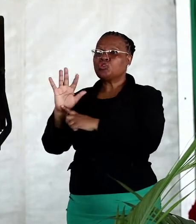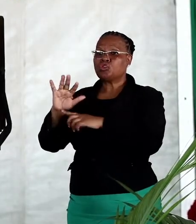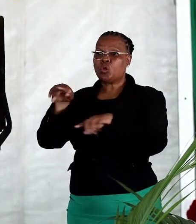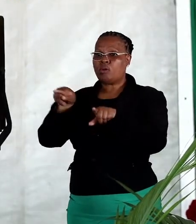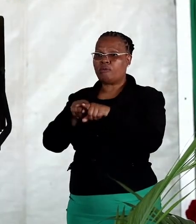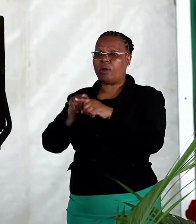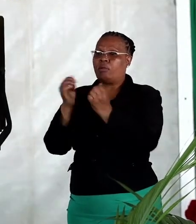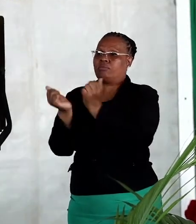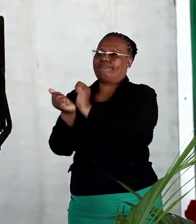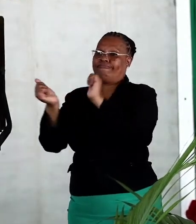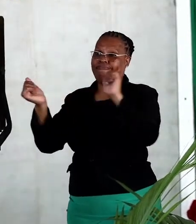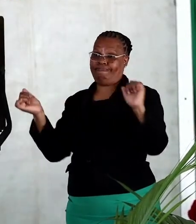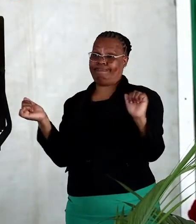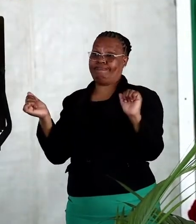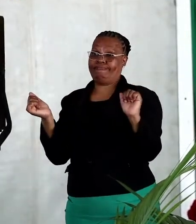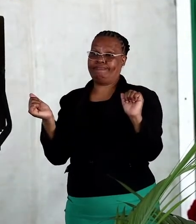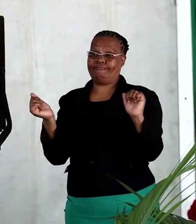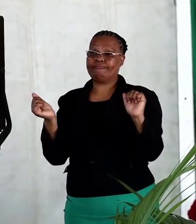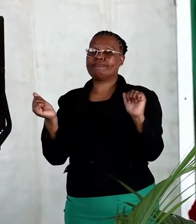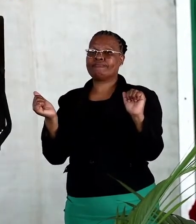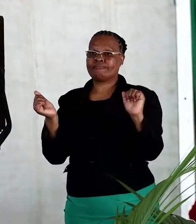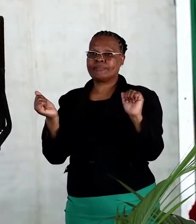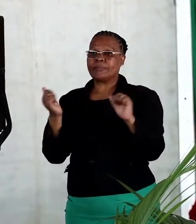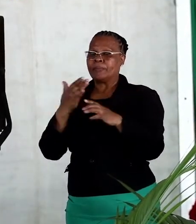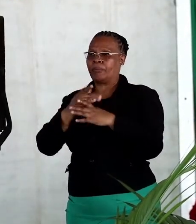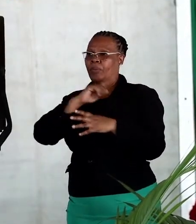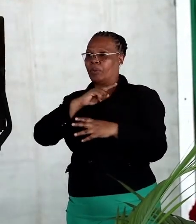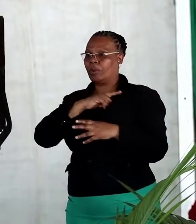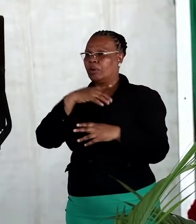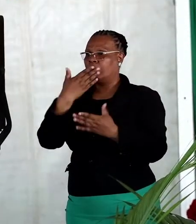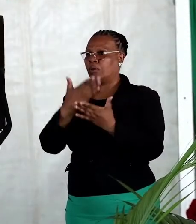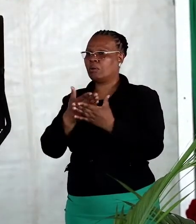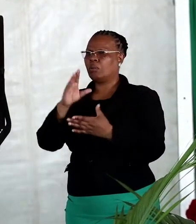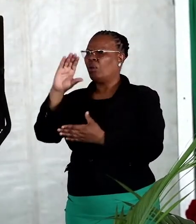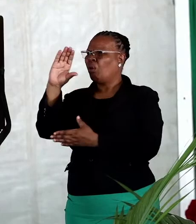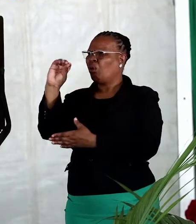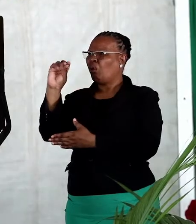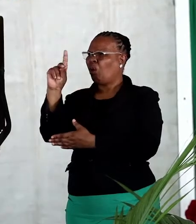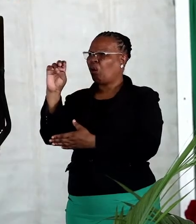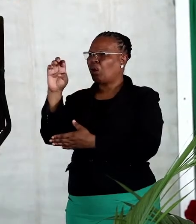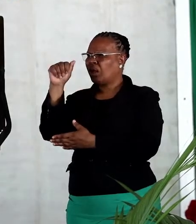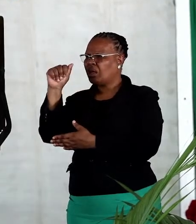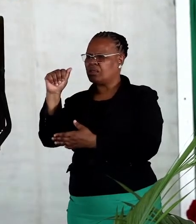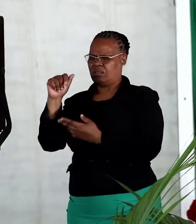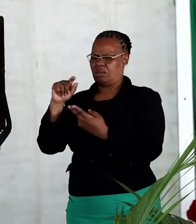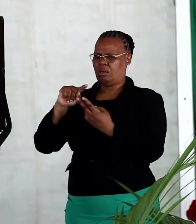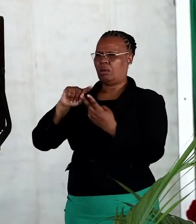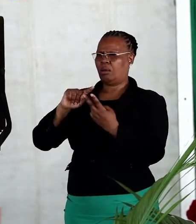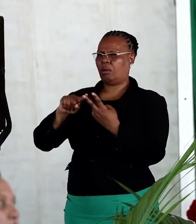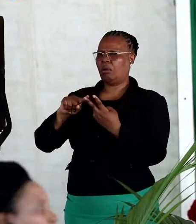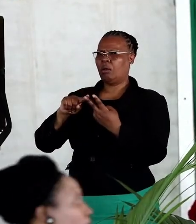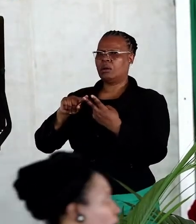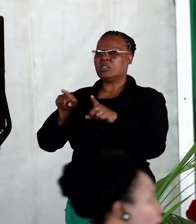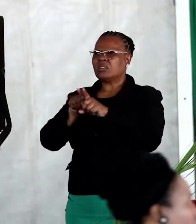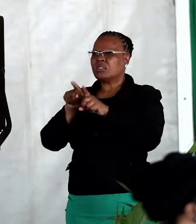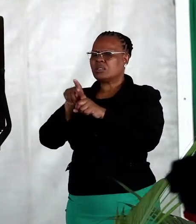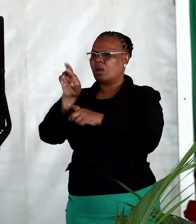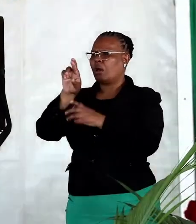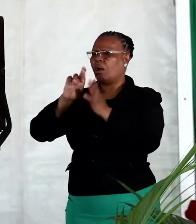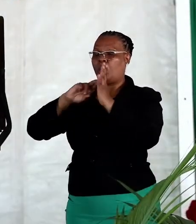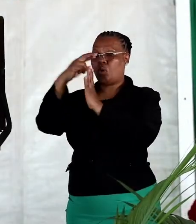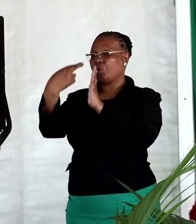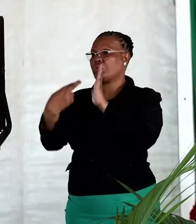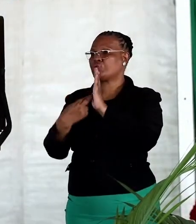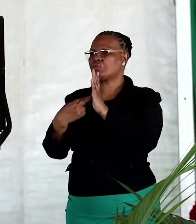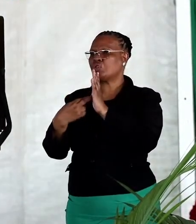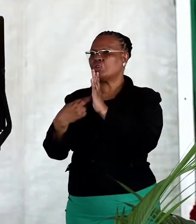democracy. The Bhisho Massacre occurring during the deadlock of CODESA talks played a crucial role with popular